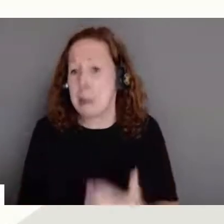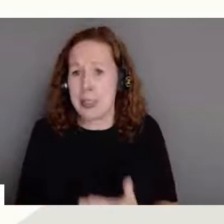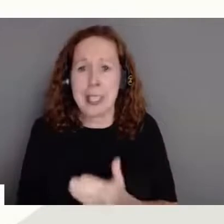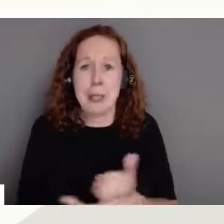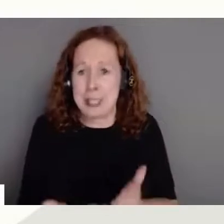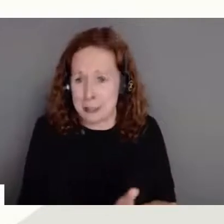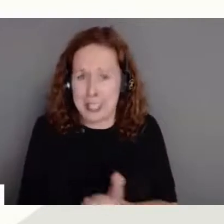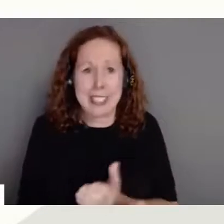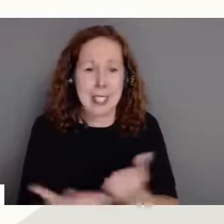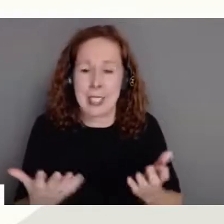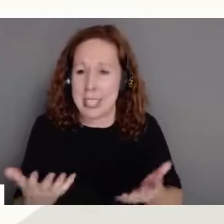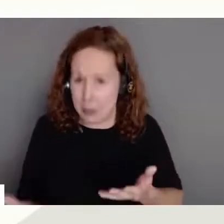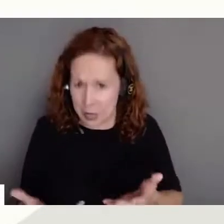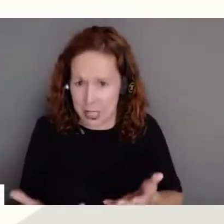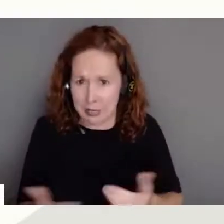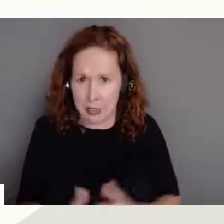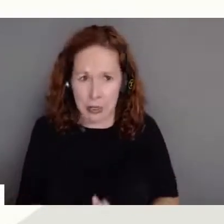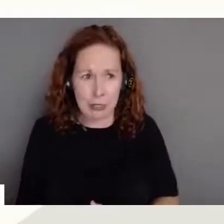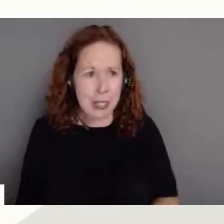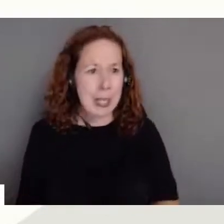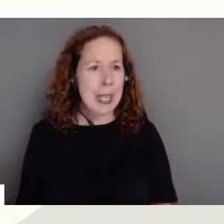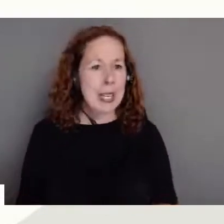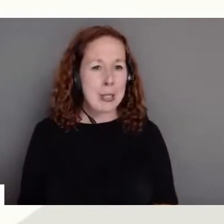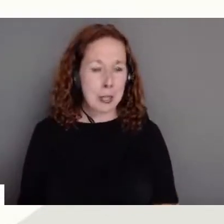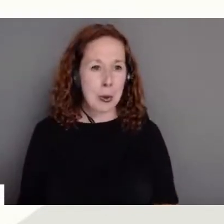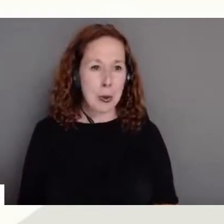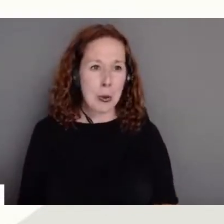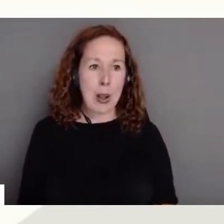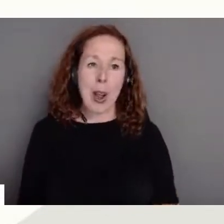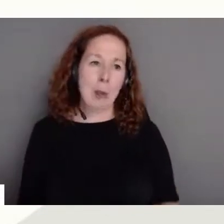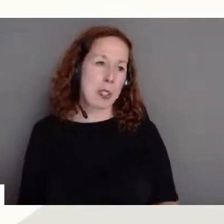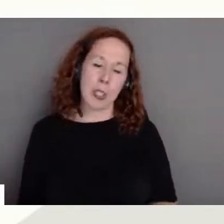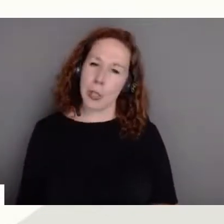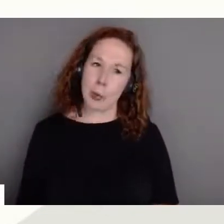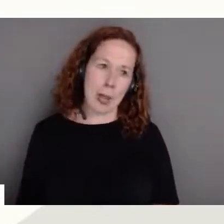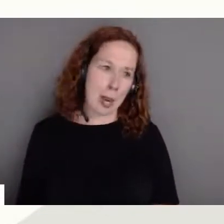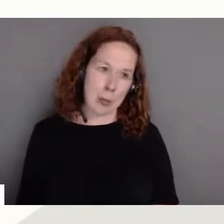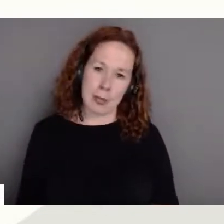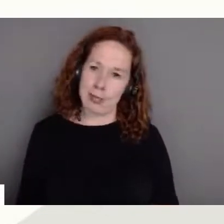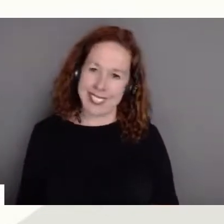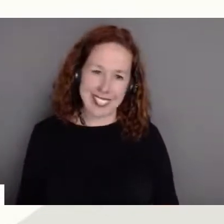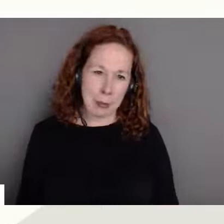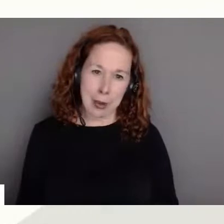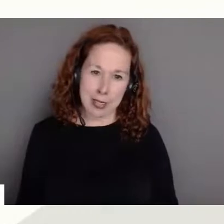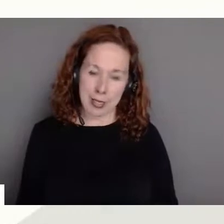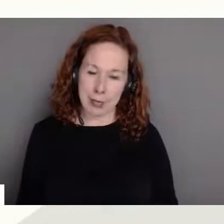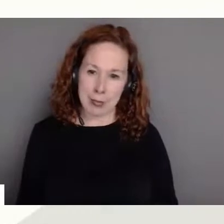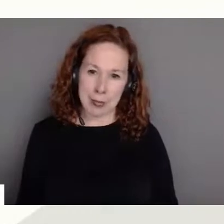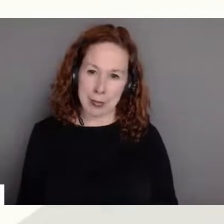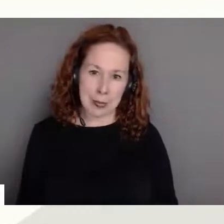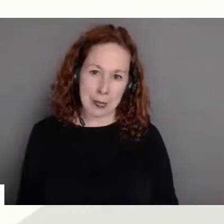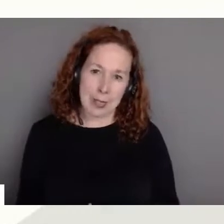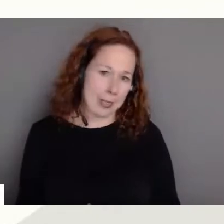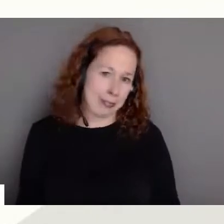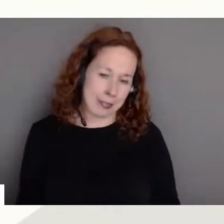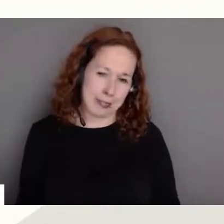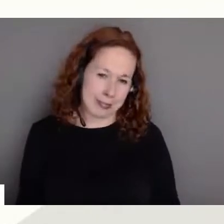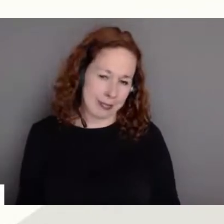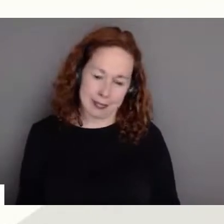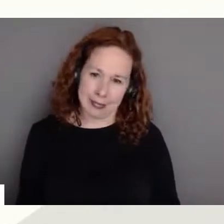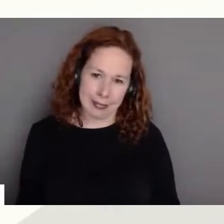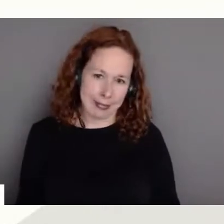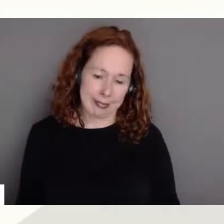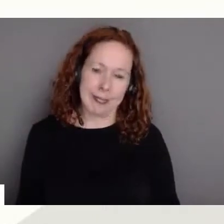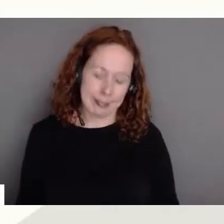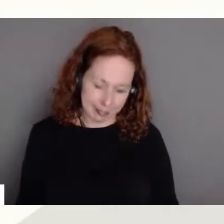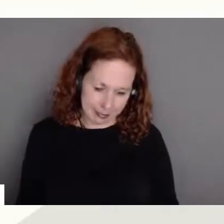need the empathy, you need the feeling, you need everything involved. you do. So I'm sure it will happen. And But apps aren't